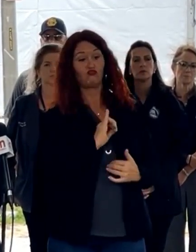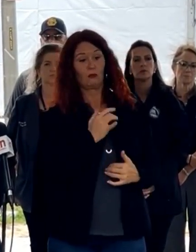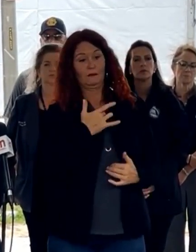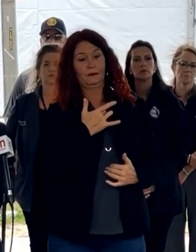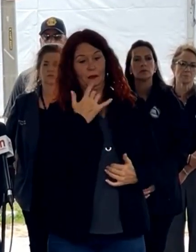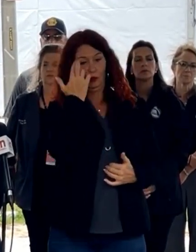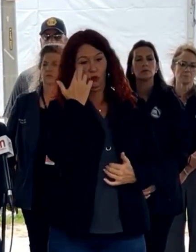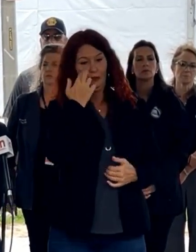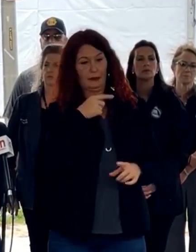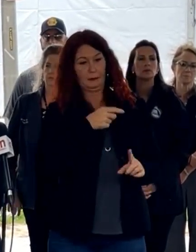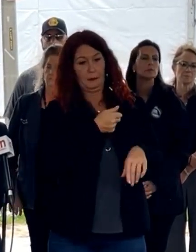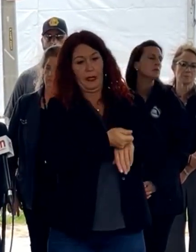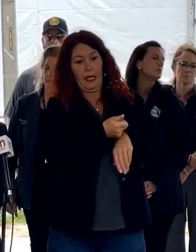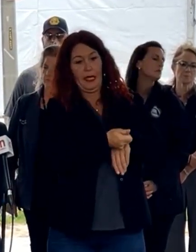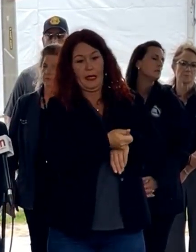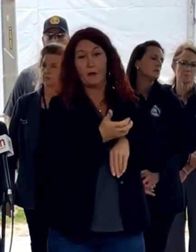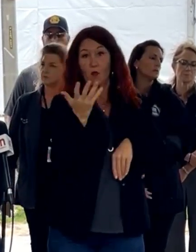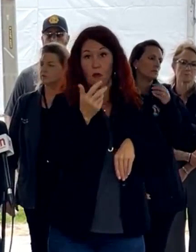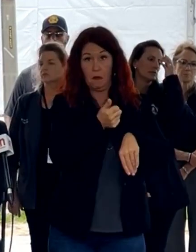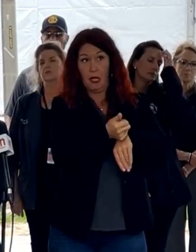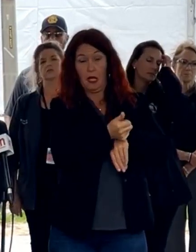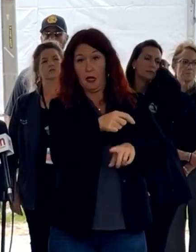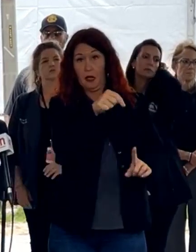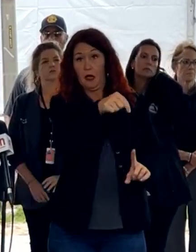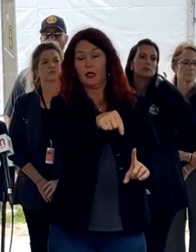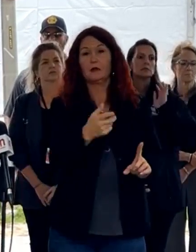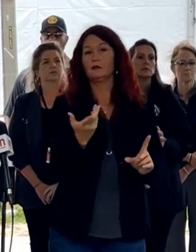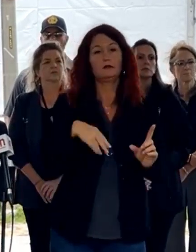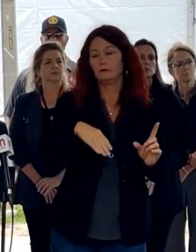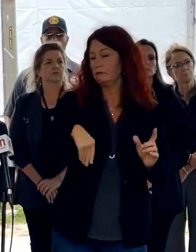sources, but of course, everything is under review.